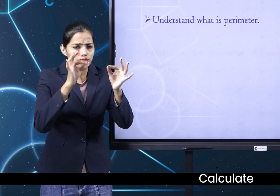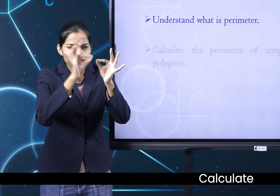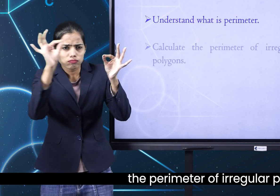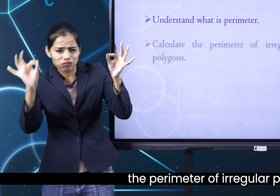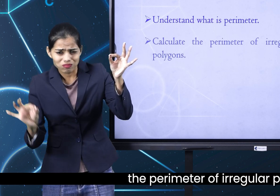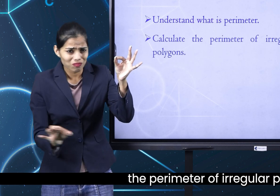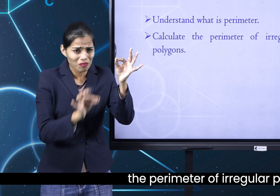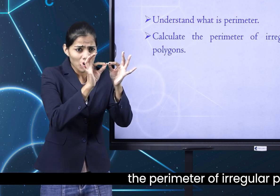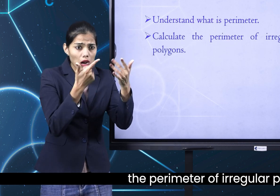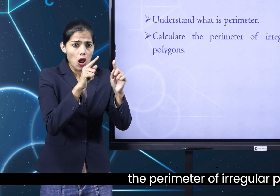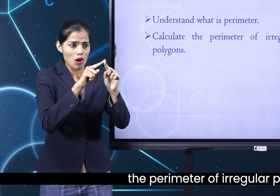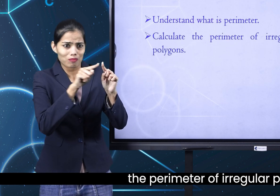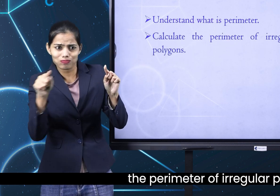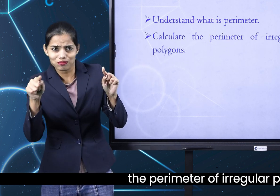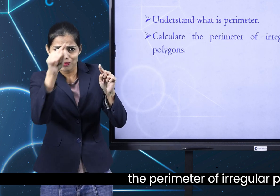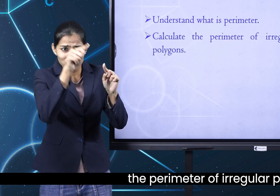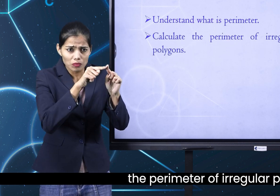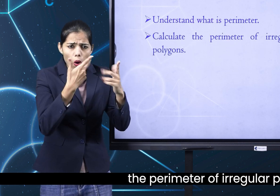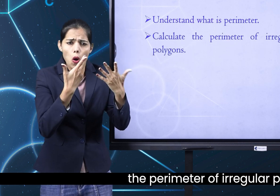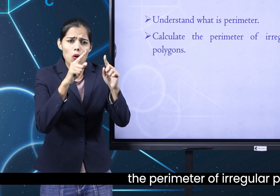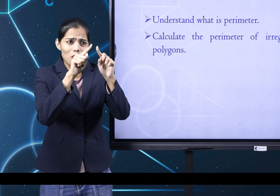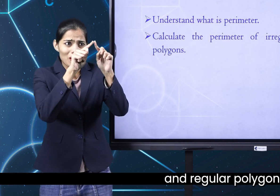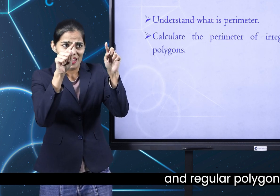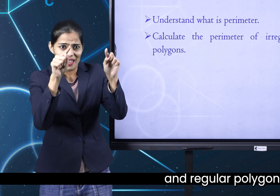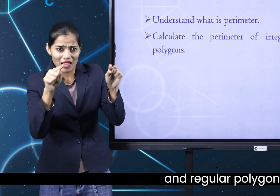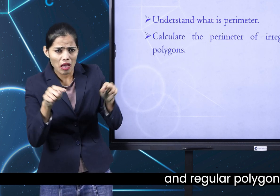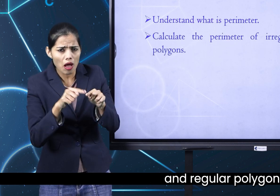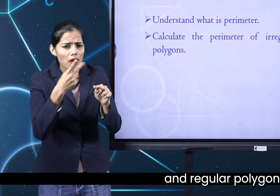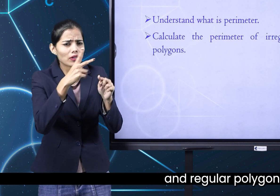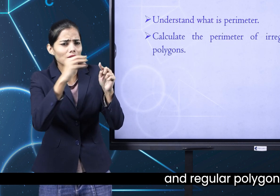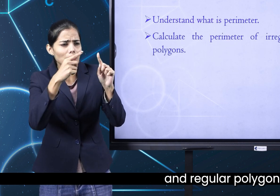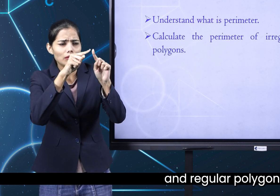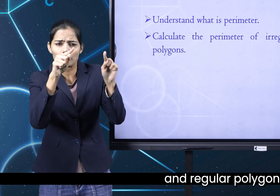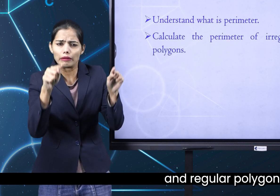calculate the perimeter of irregular polygons and regular polygons,